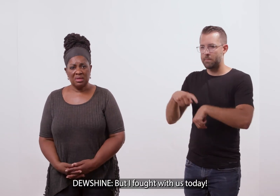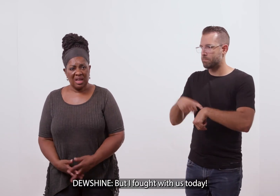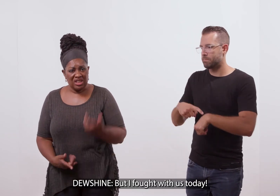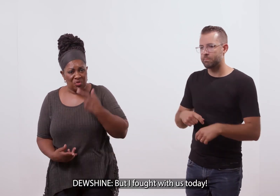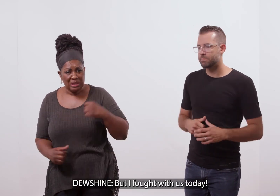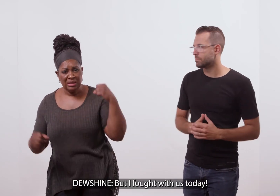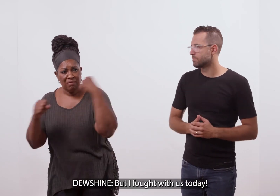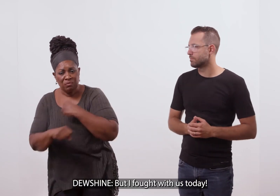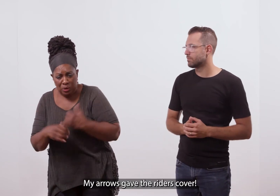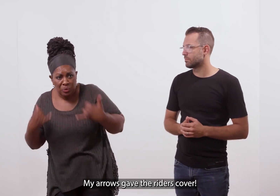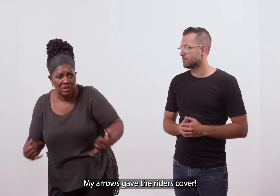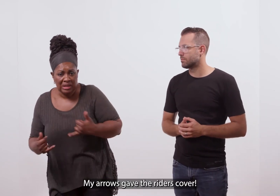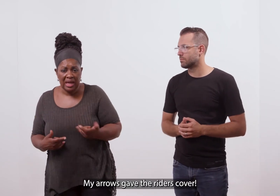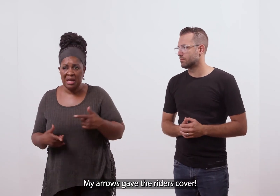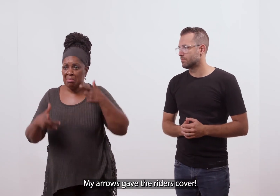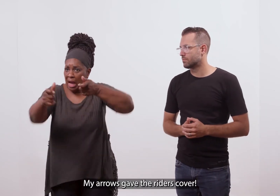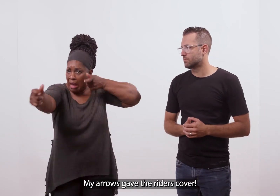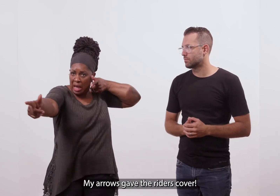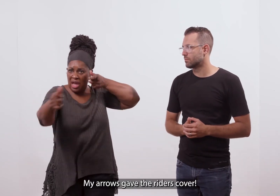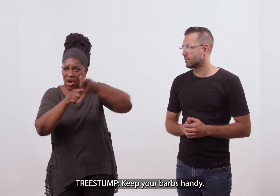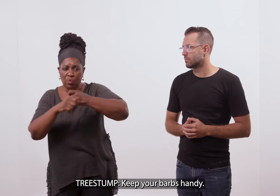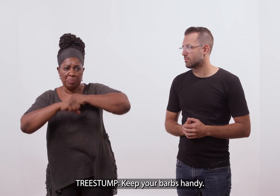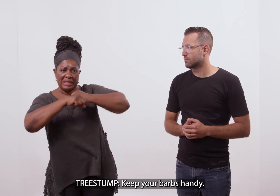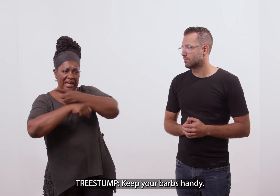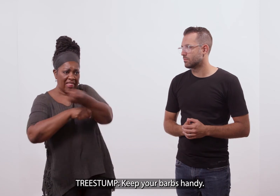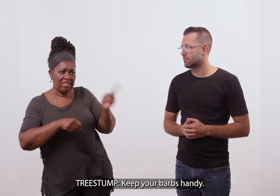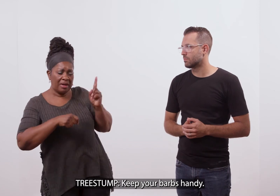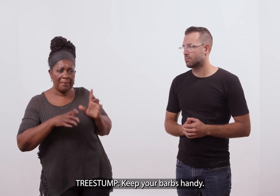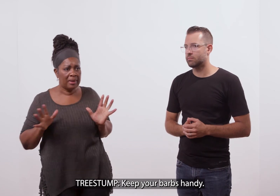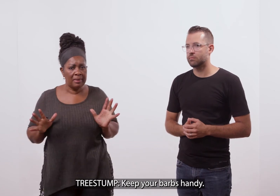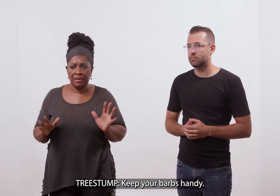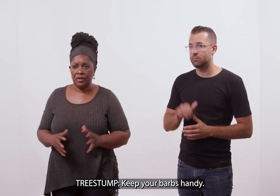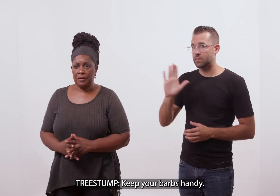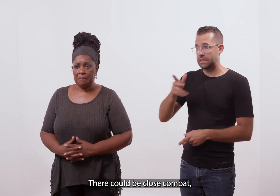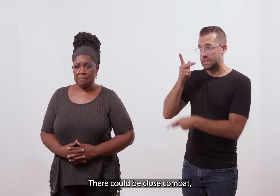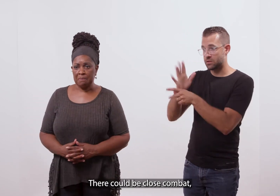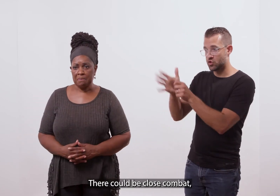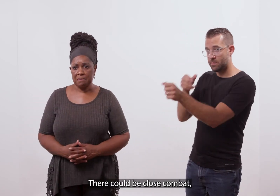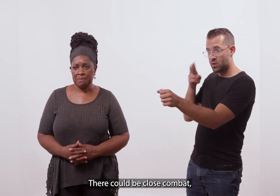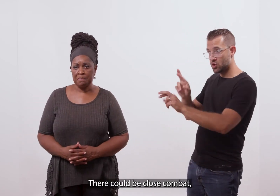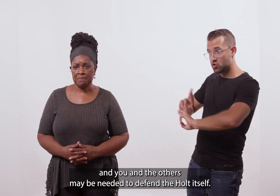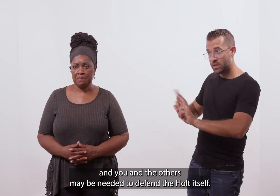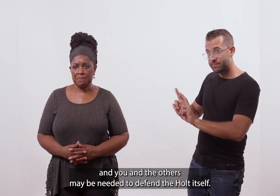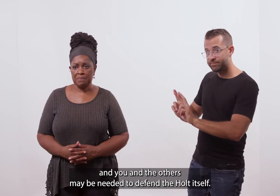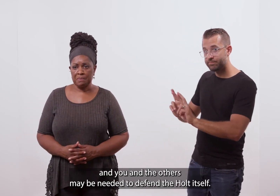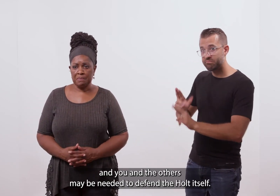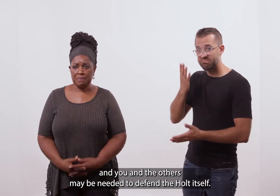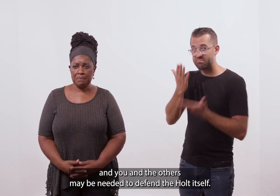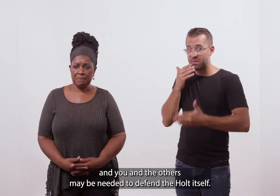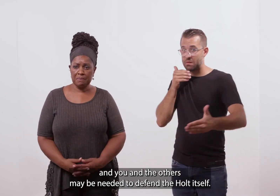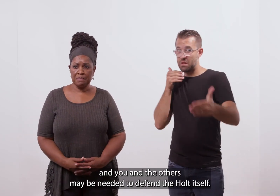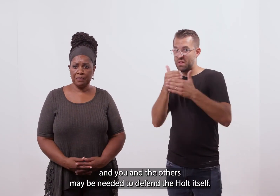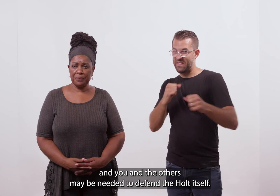us today. My arrows gave the riders cover. Keep your barbs handy. There could be close combat, and you and the others may be